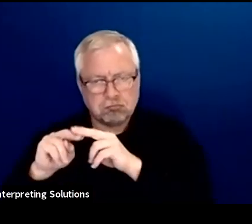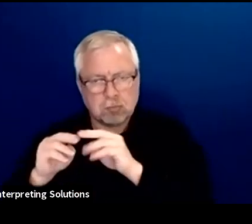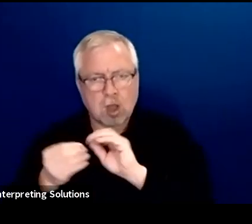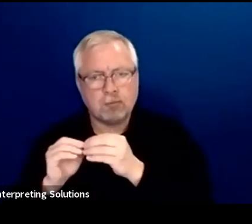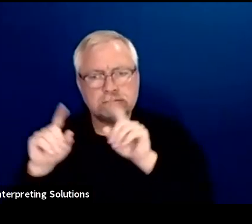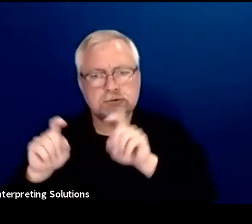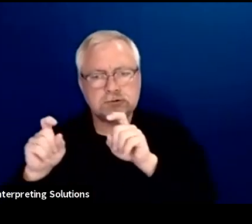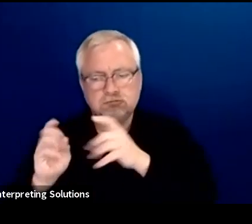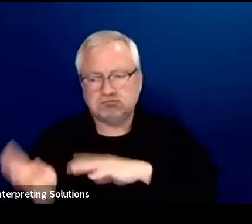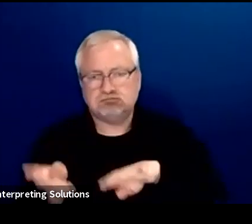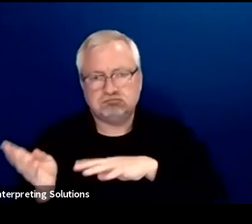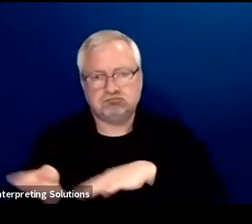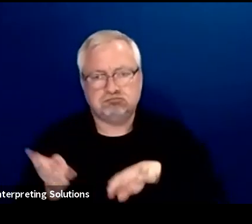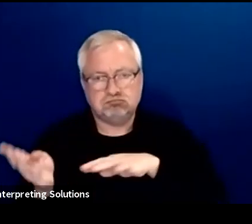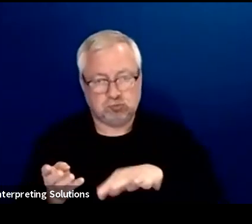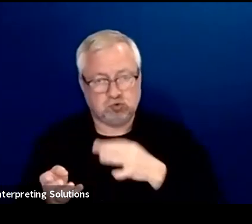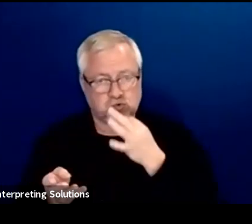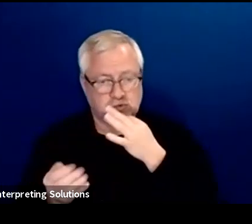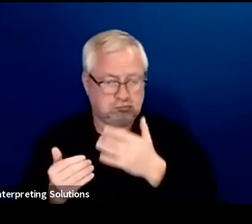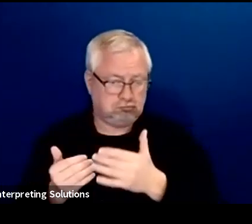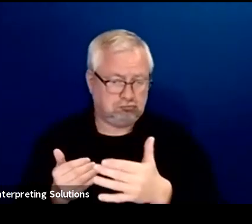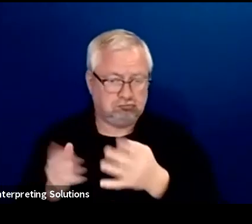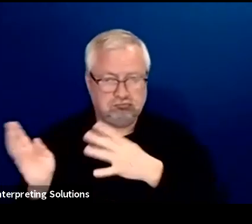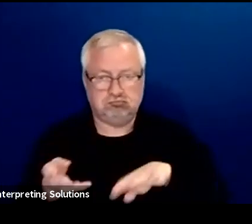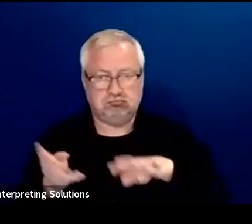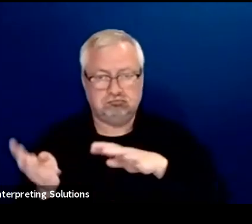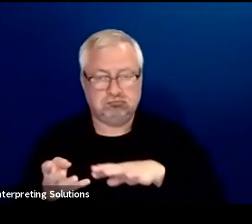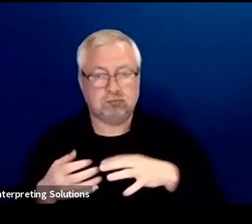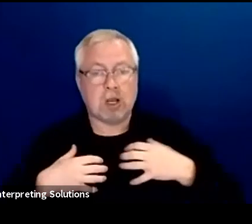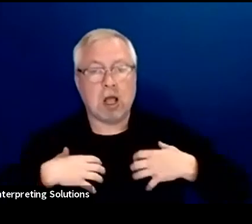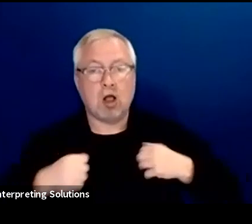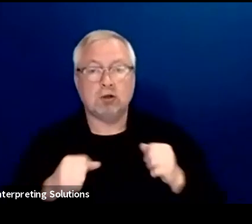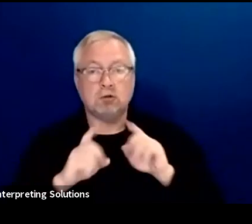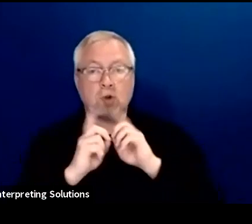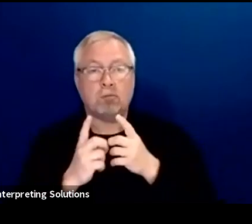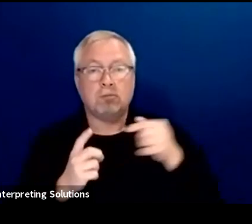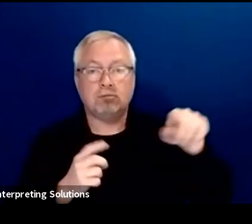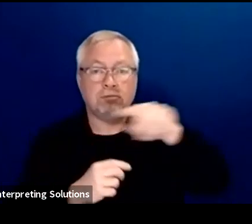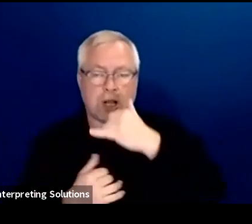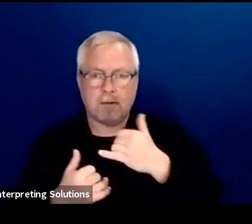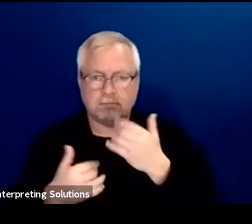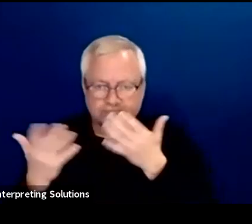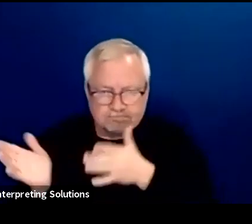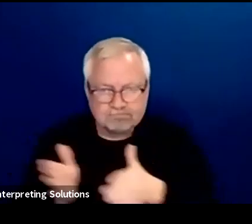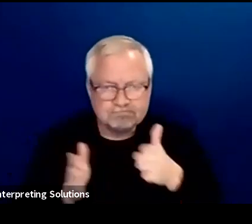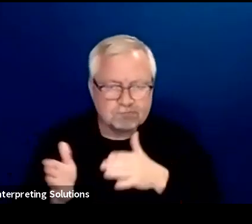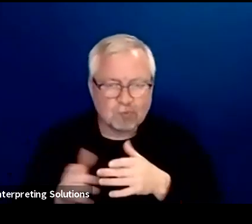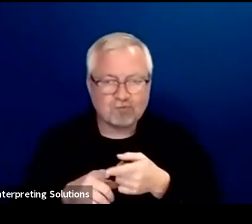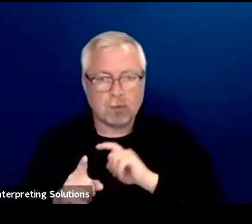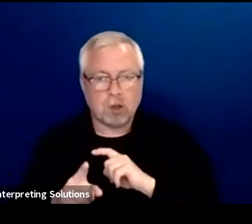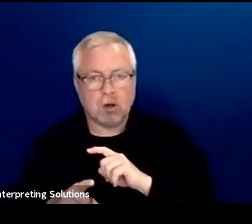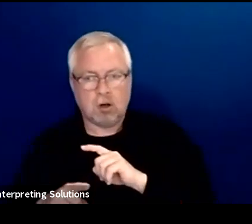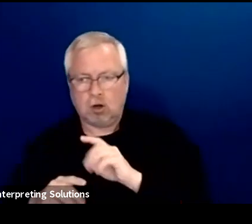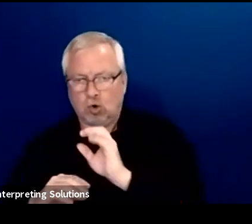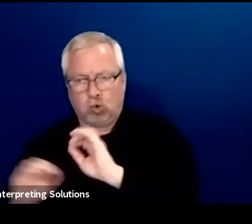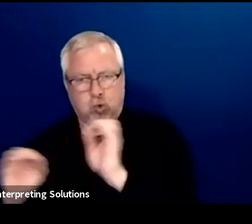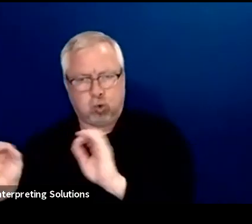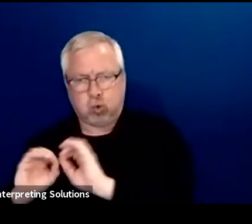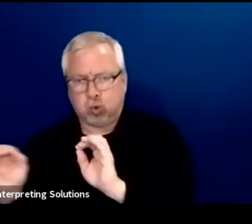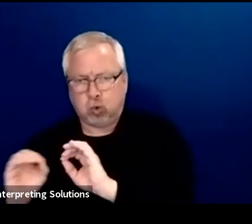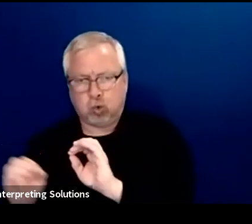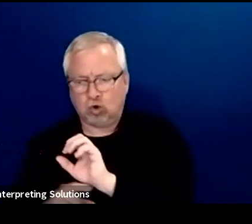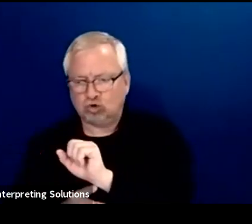month. Has the health department started making plans for a sero survey to get an idea of how